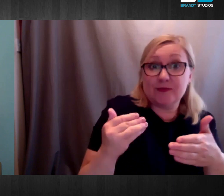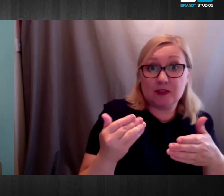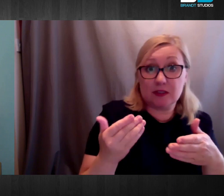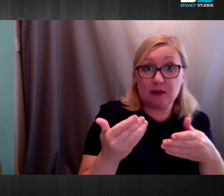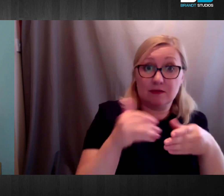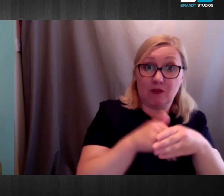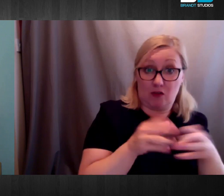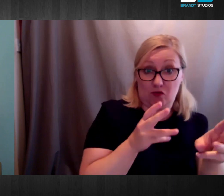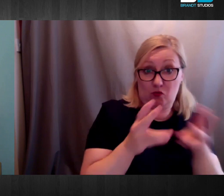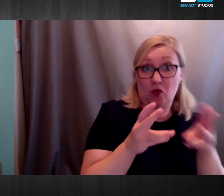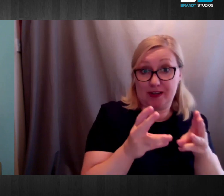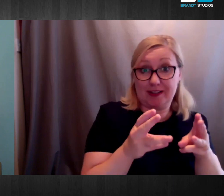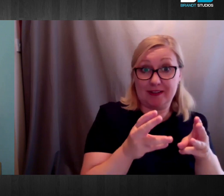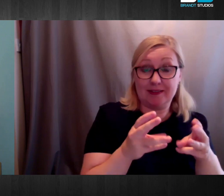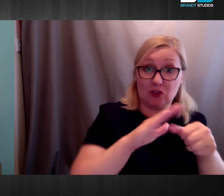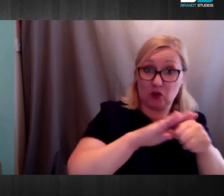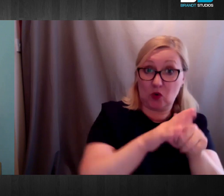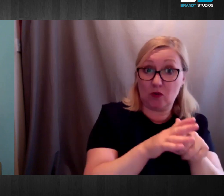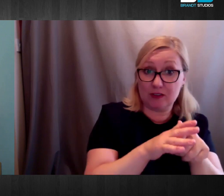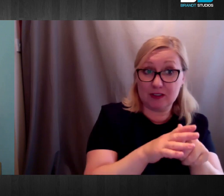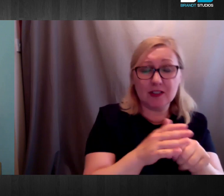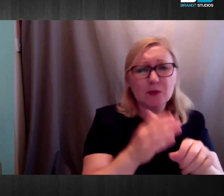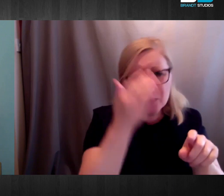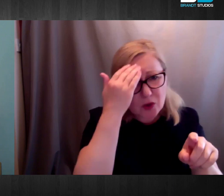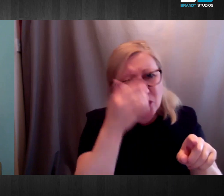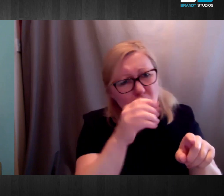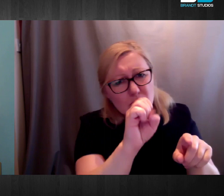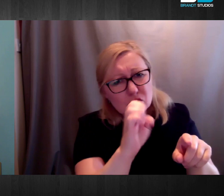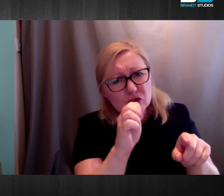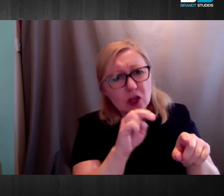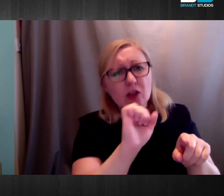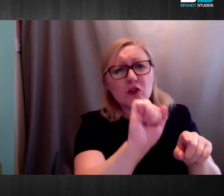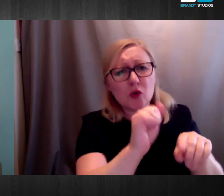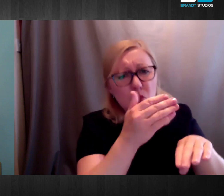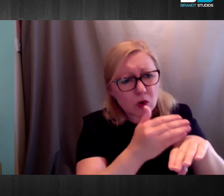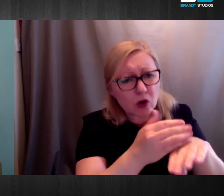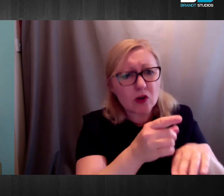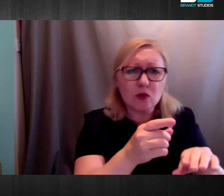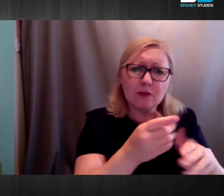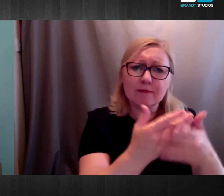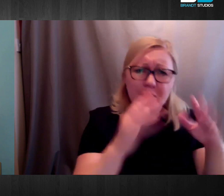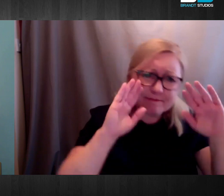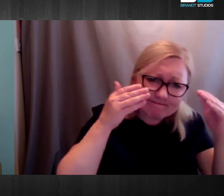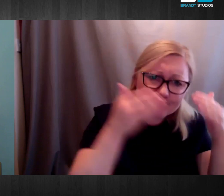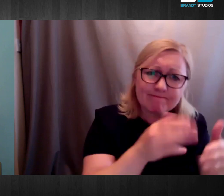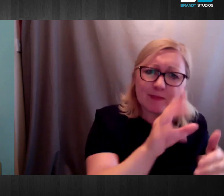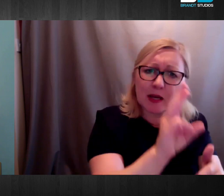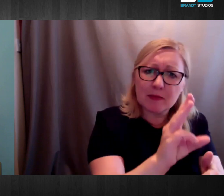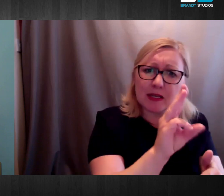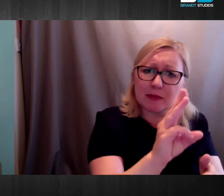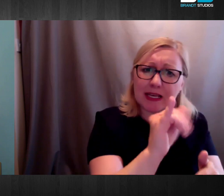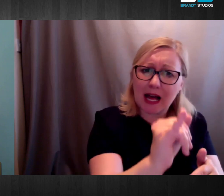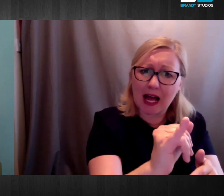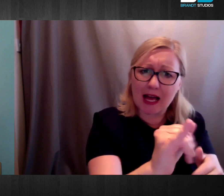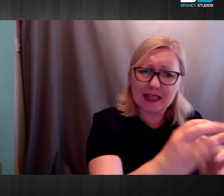PPI is very central to your approach to research and patient-centred care to your work as a doctor. Have you